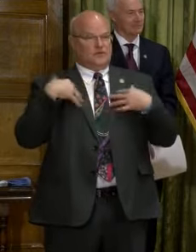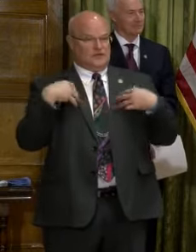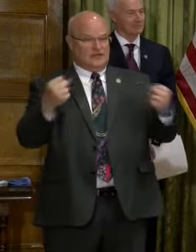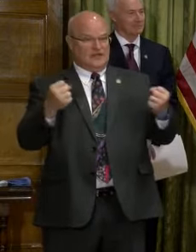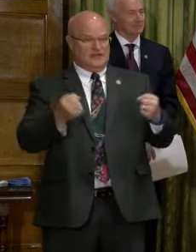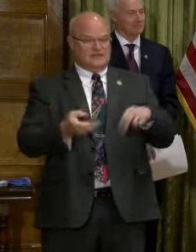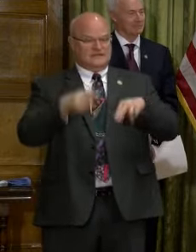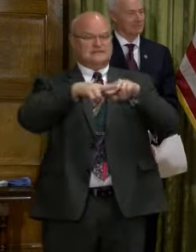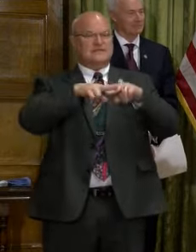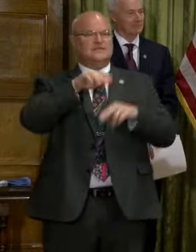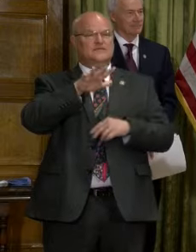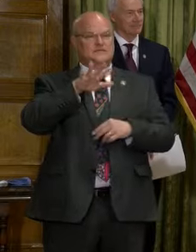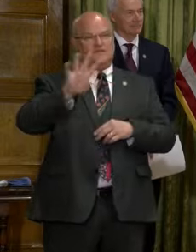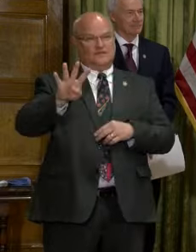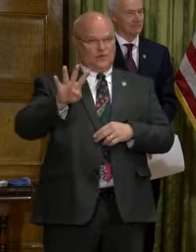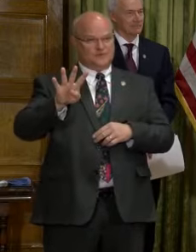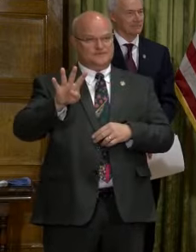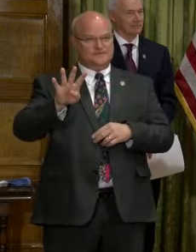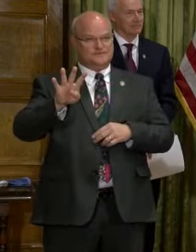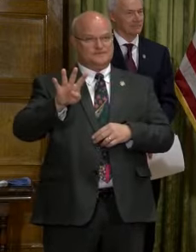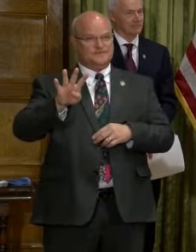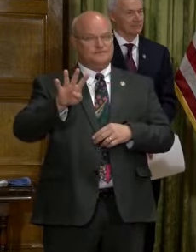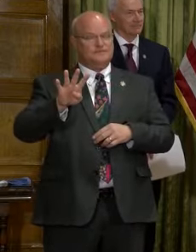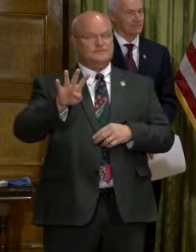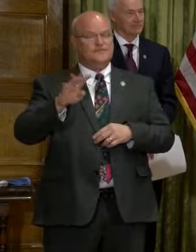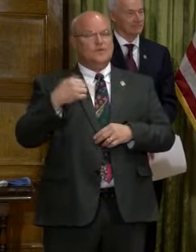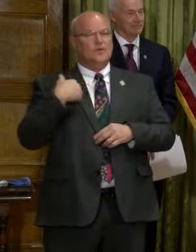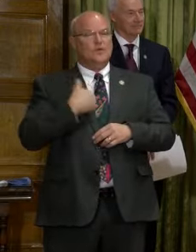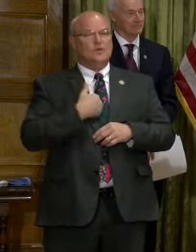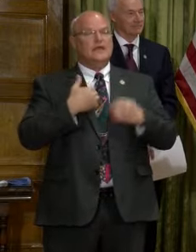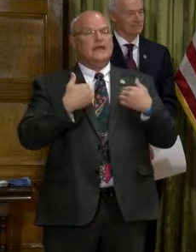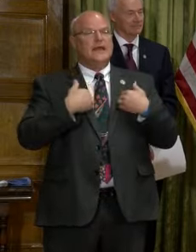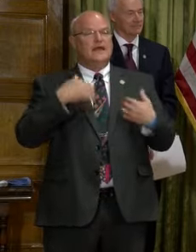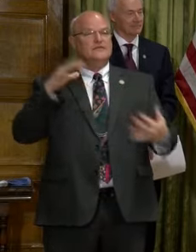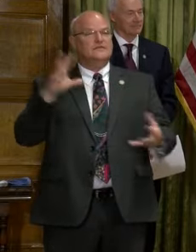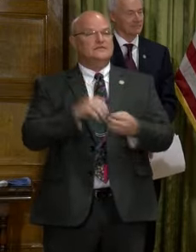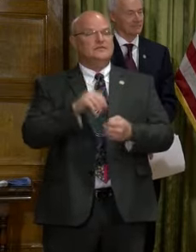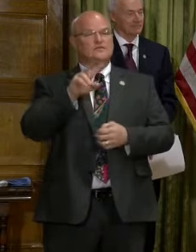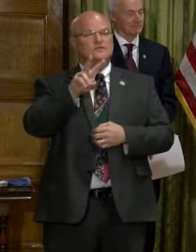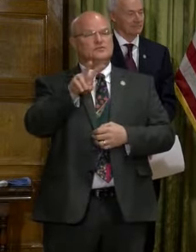That's up 54 from yesterday. We have a total of